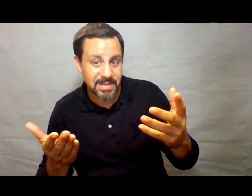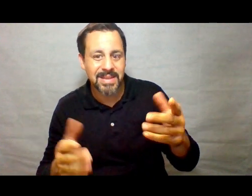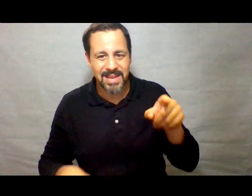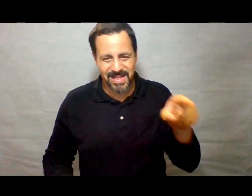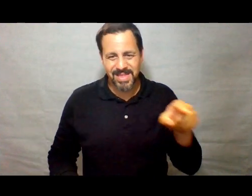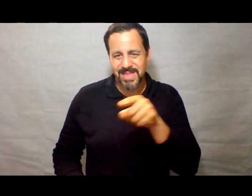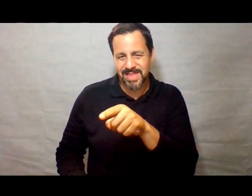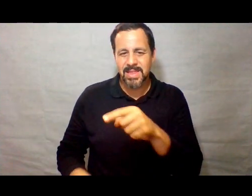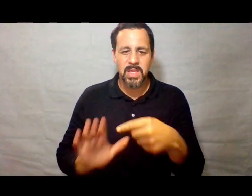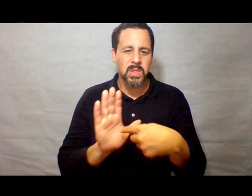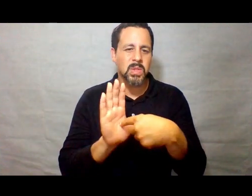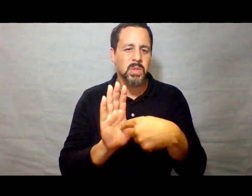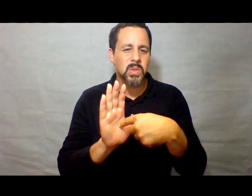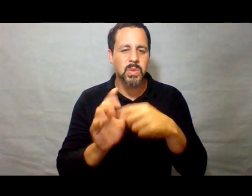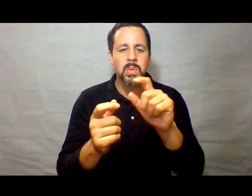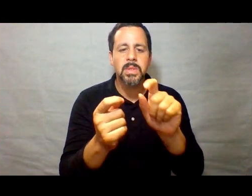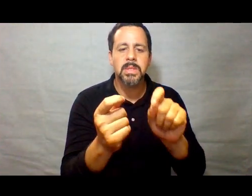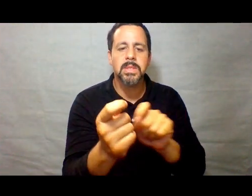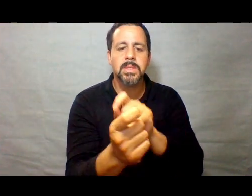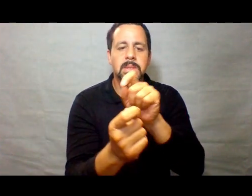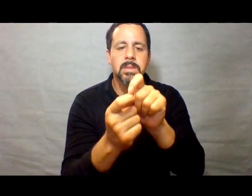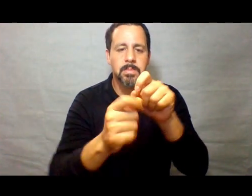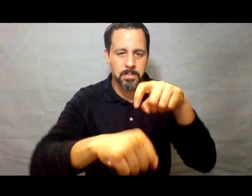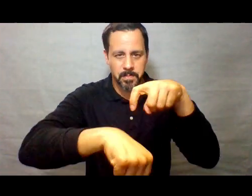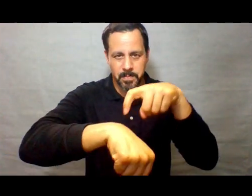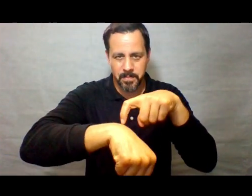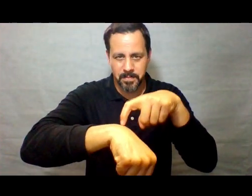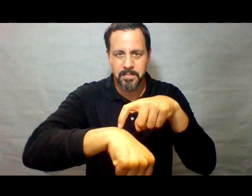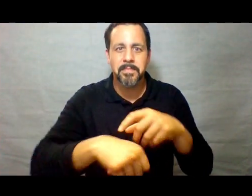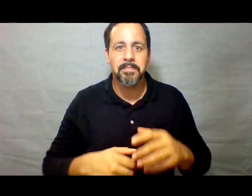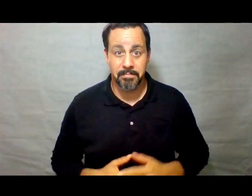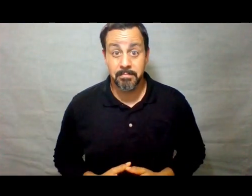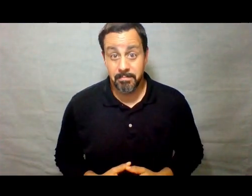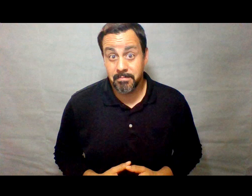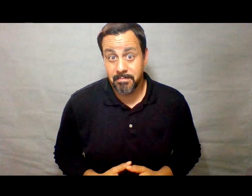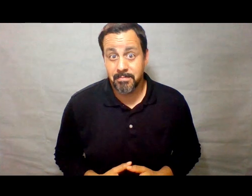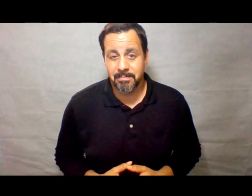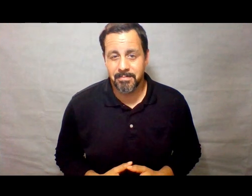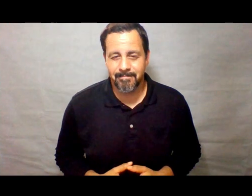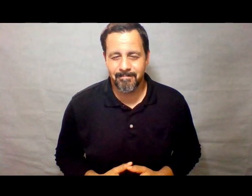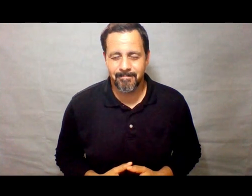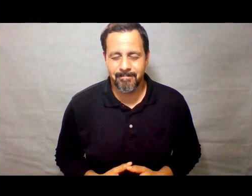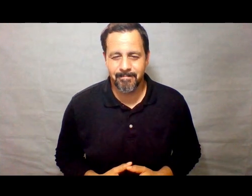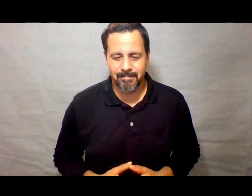week, and those give me a specific time.